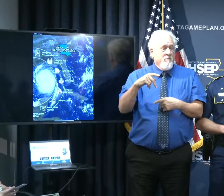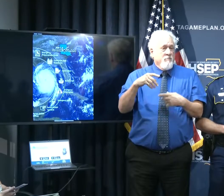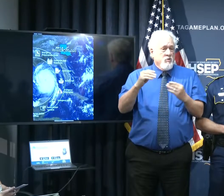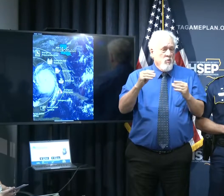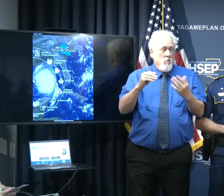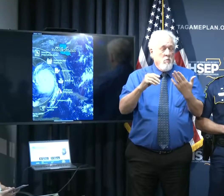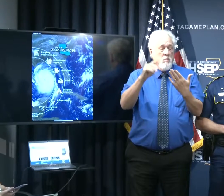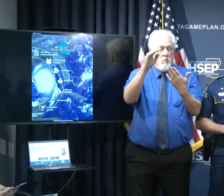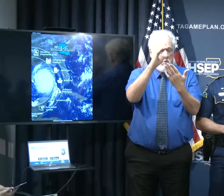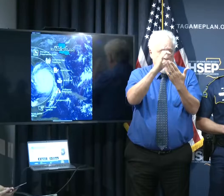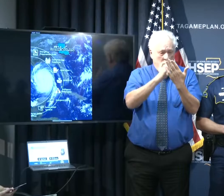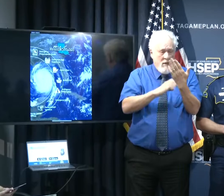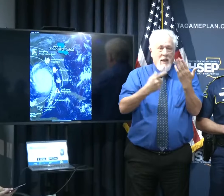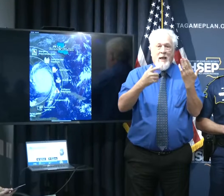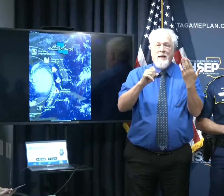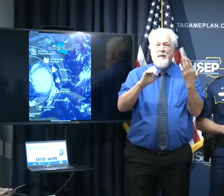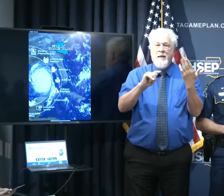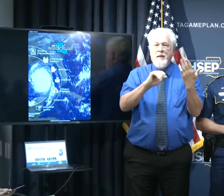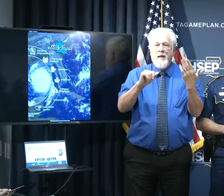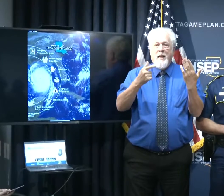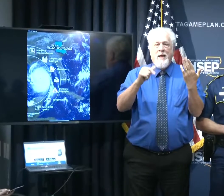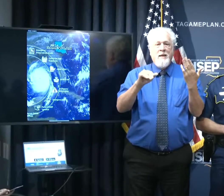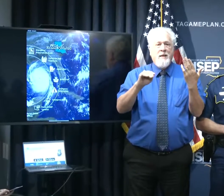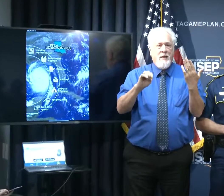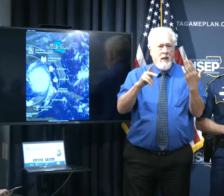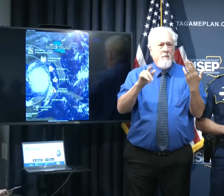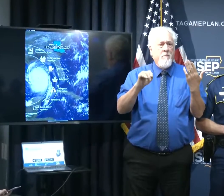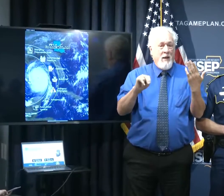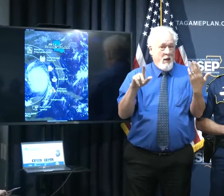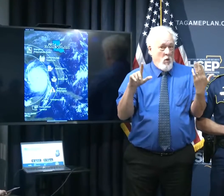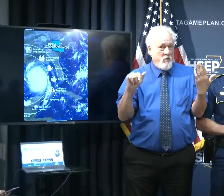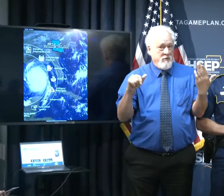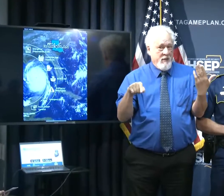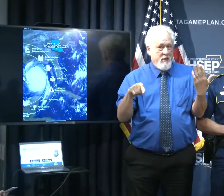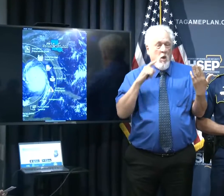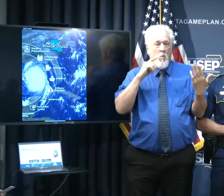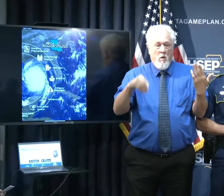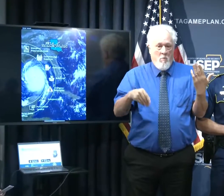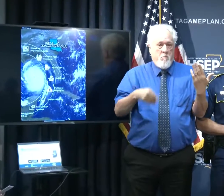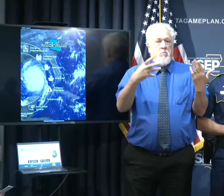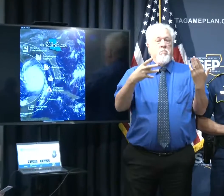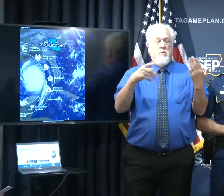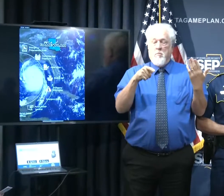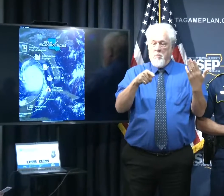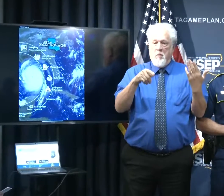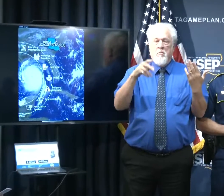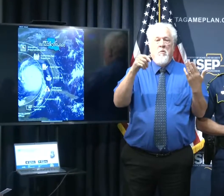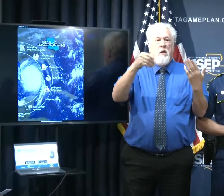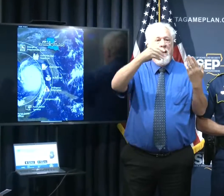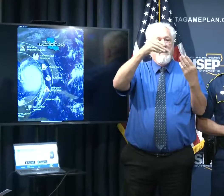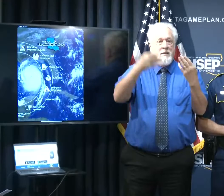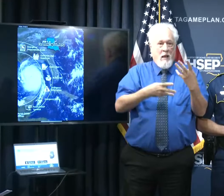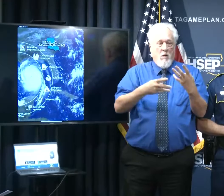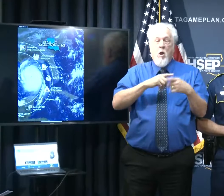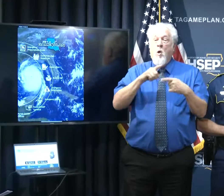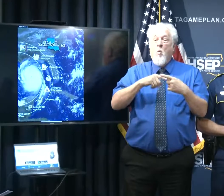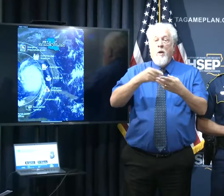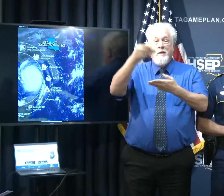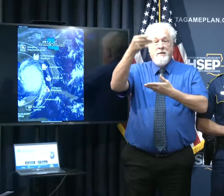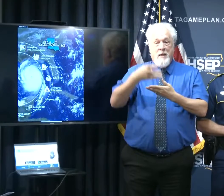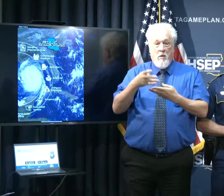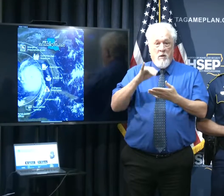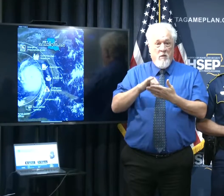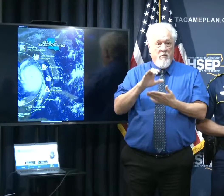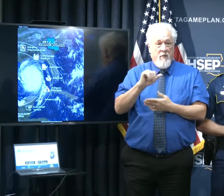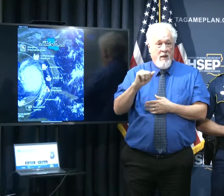if you search Get a Game Plan Louisiana, it will populate first, and you should download that app. When you download